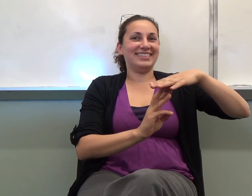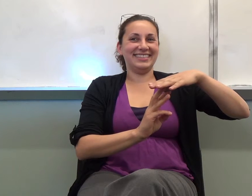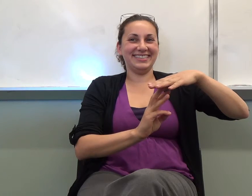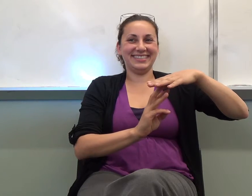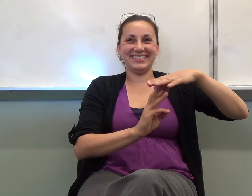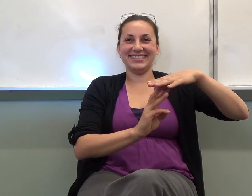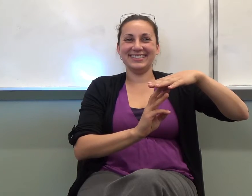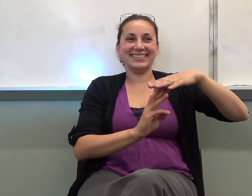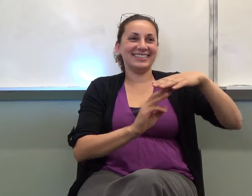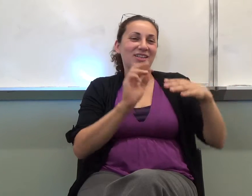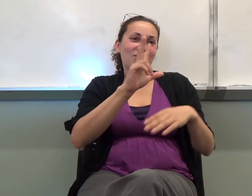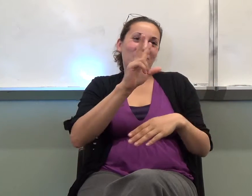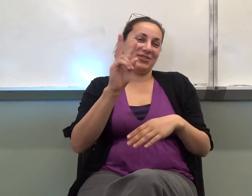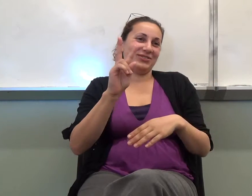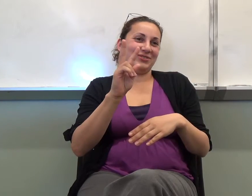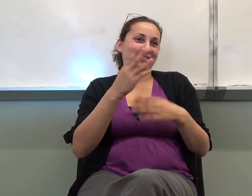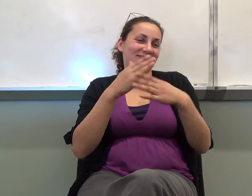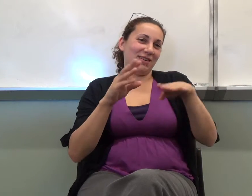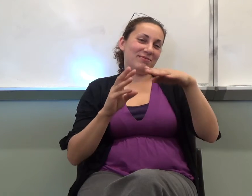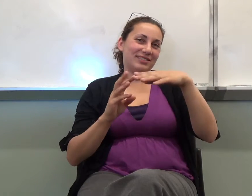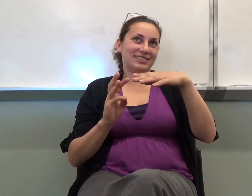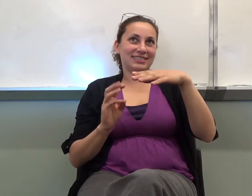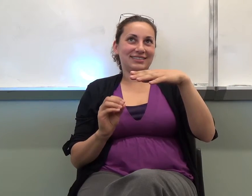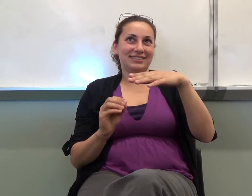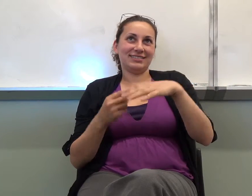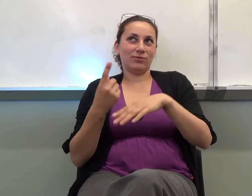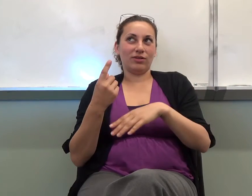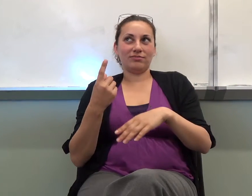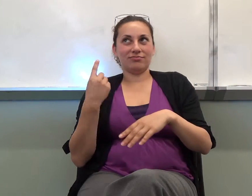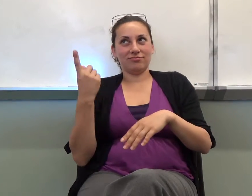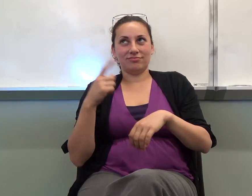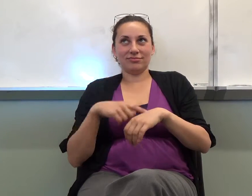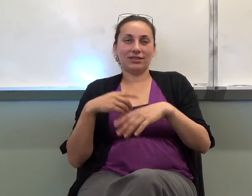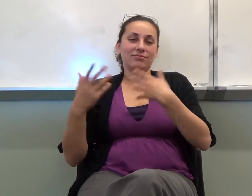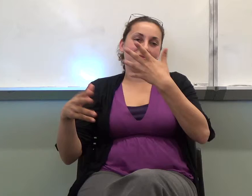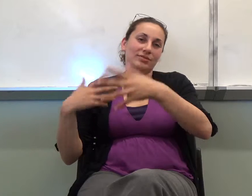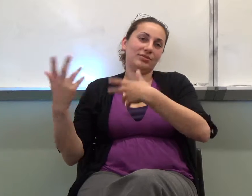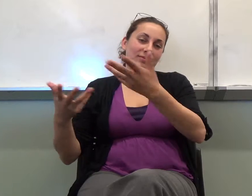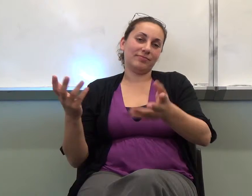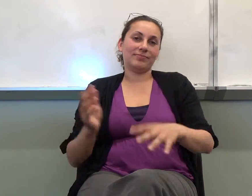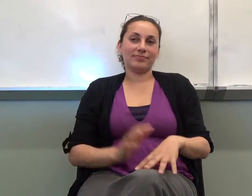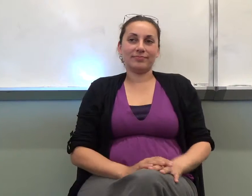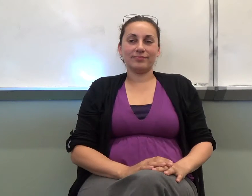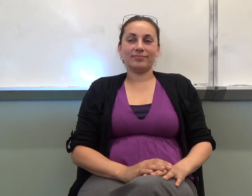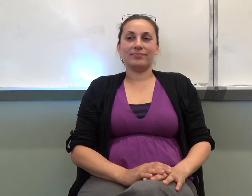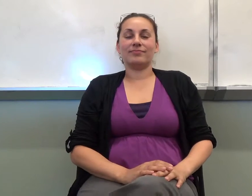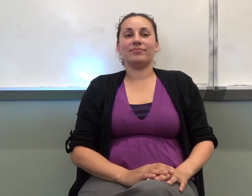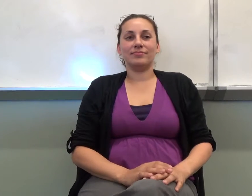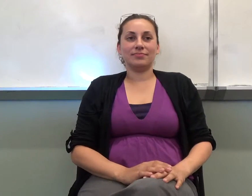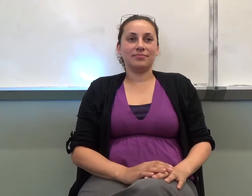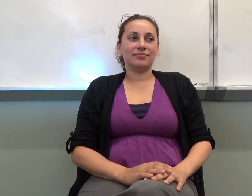Okay, 32 into 60, that's 1, and so forth. So you do the usual stuff.